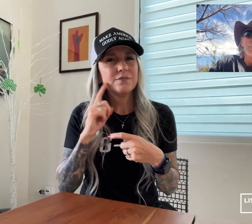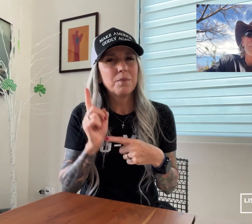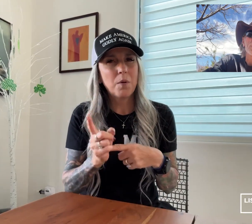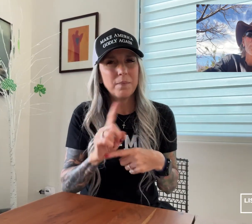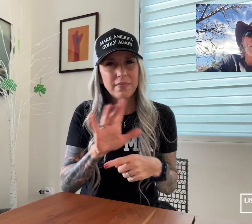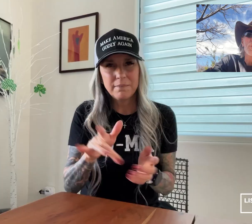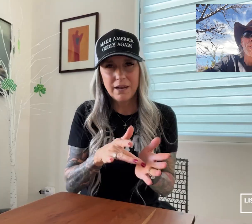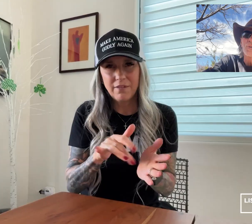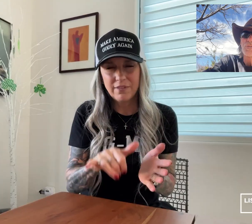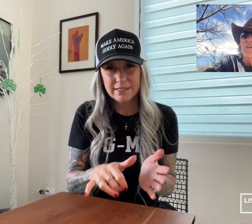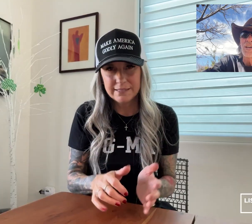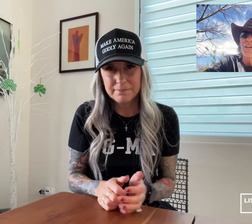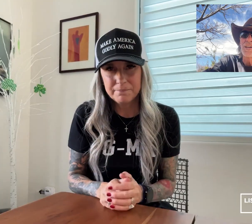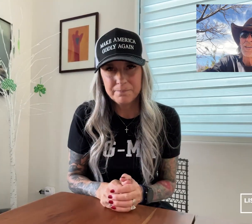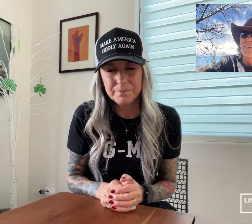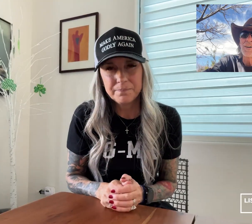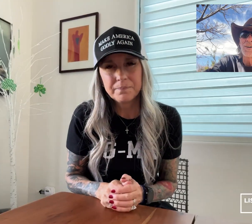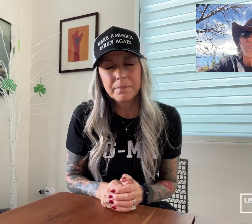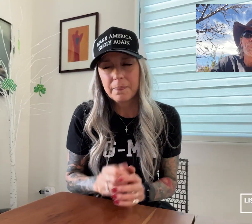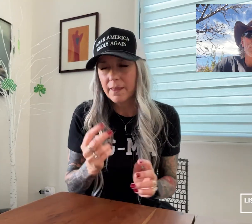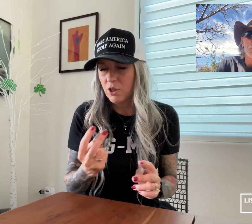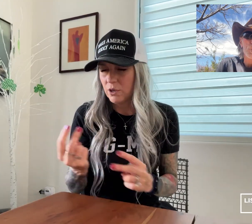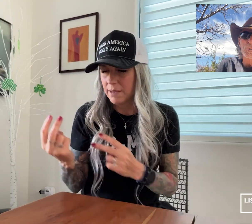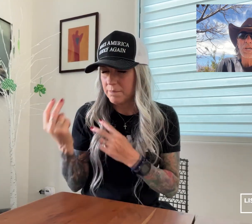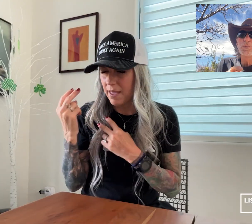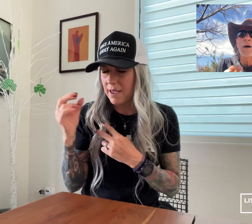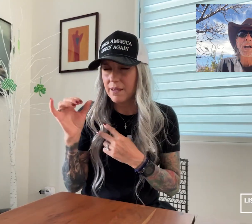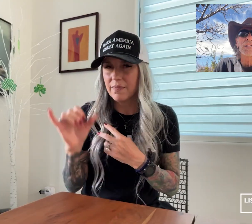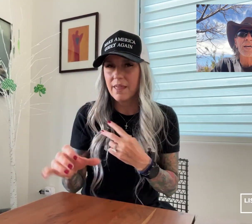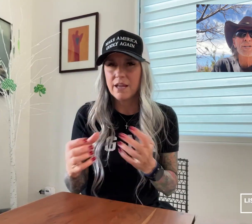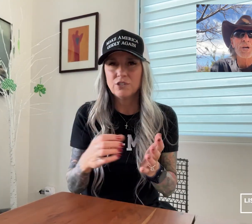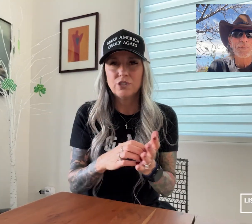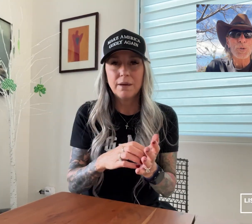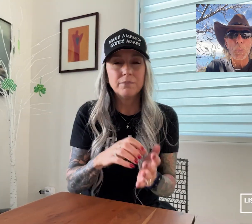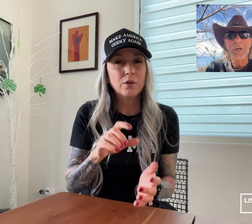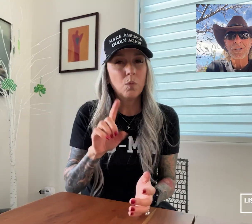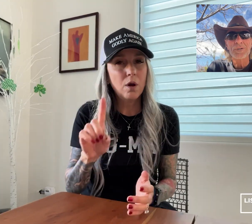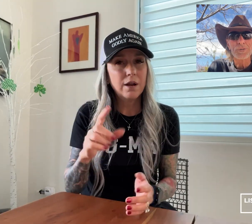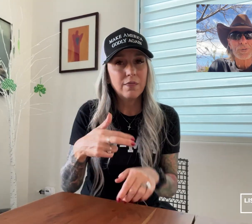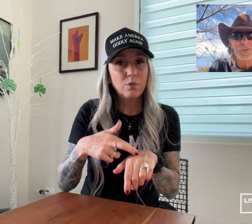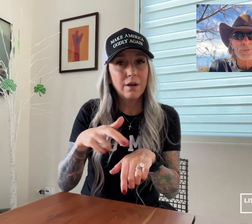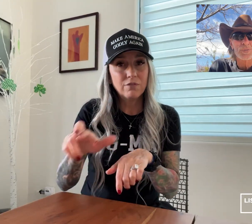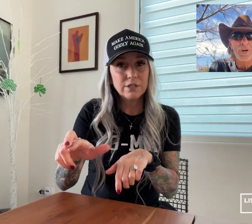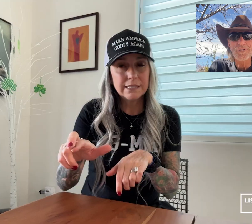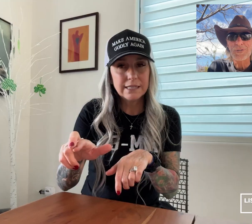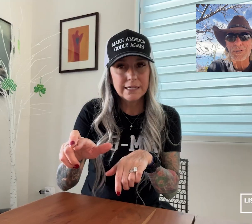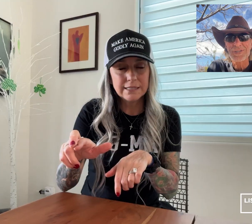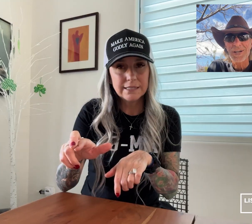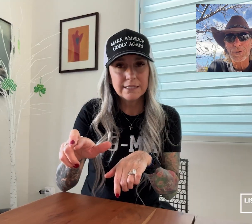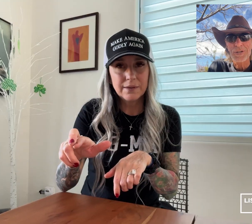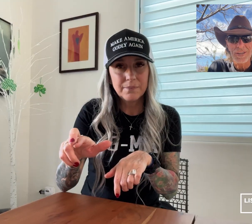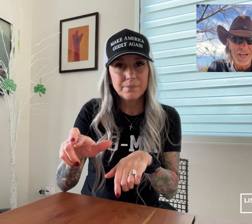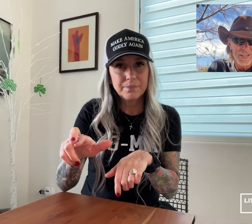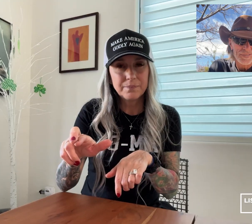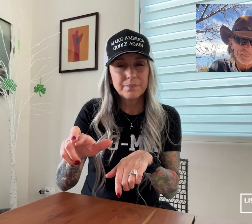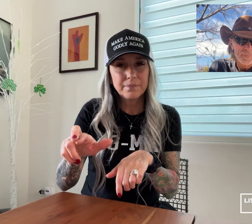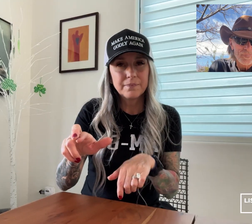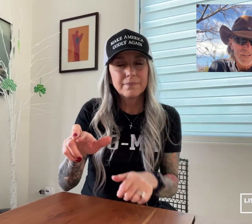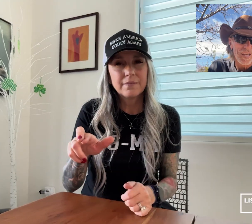midst of all this and looking back in that chapter 1 and those references, I look at that and I